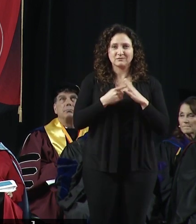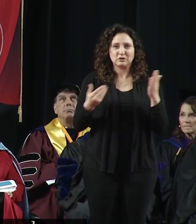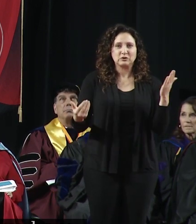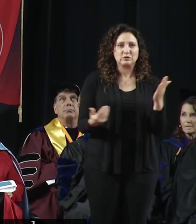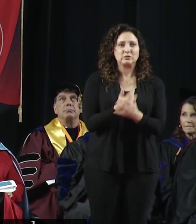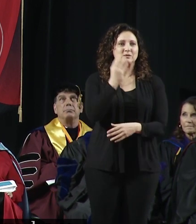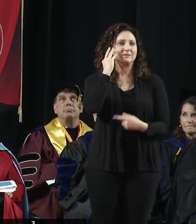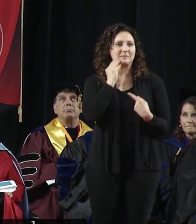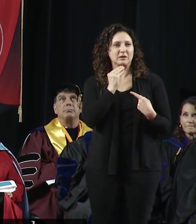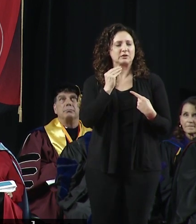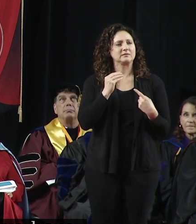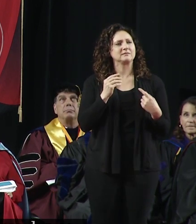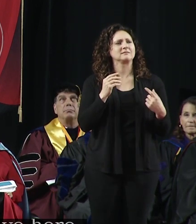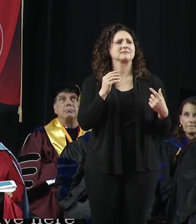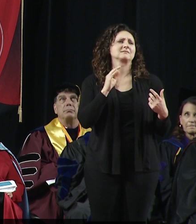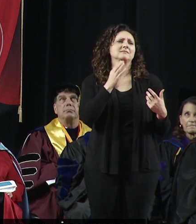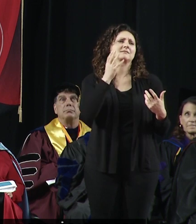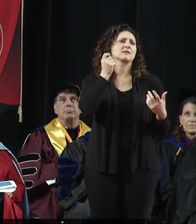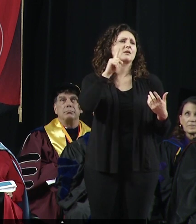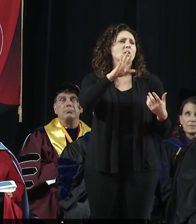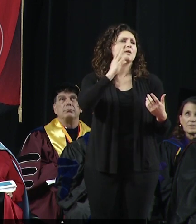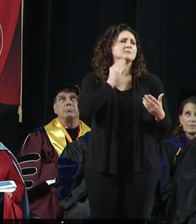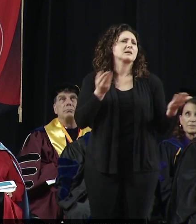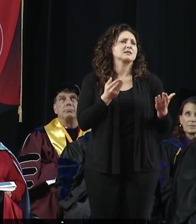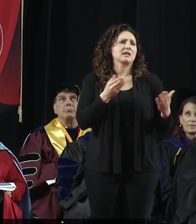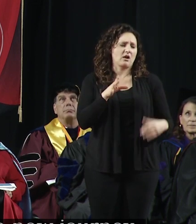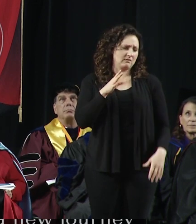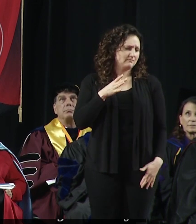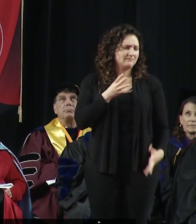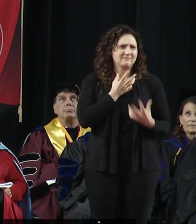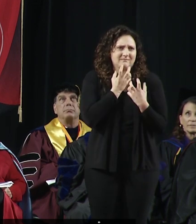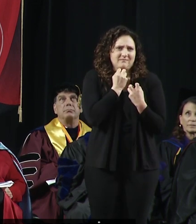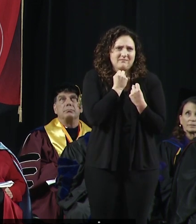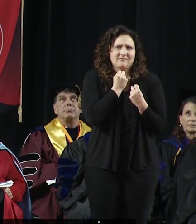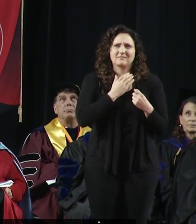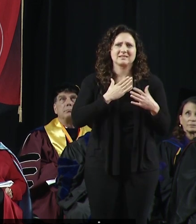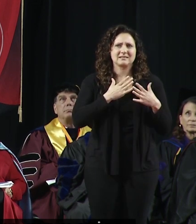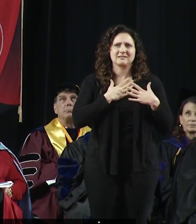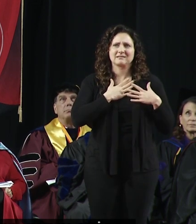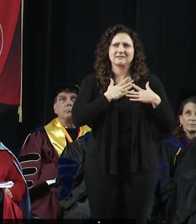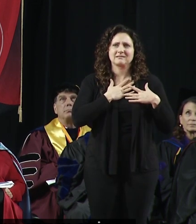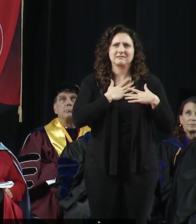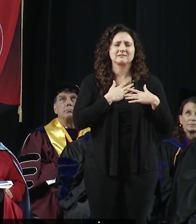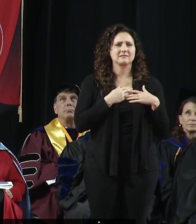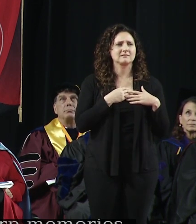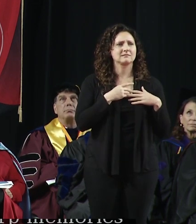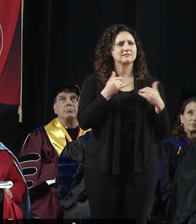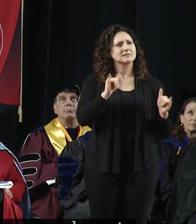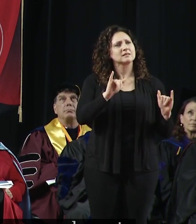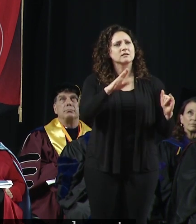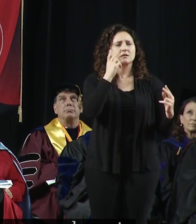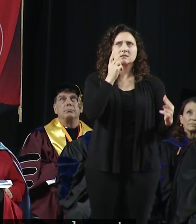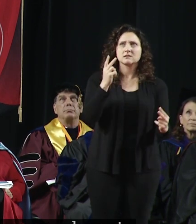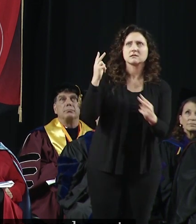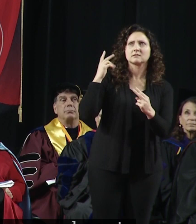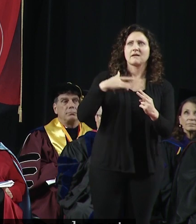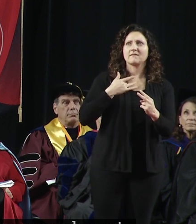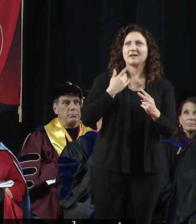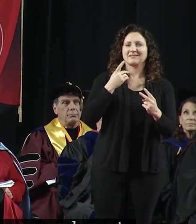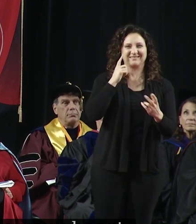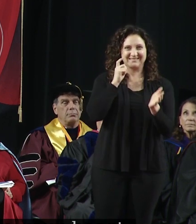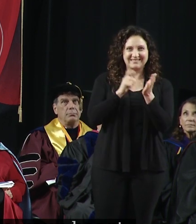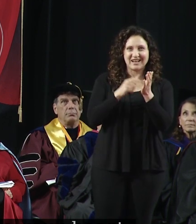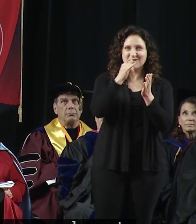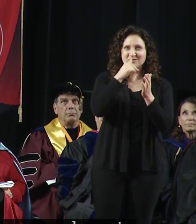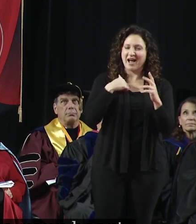your memories here at Lamar dear to your heart and cherish them forever, while also looking back and being inspired by your strength of how far you've